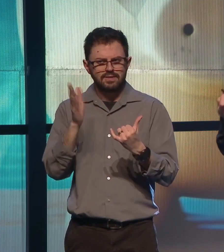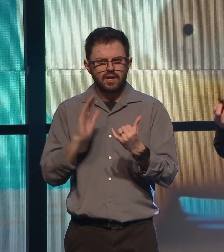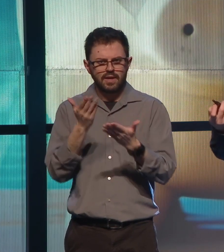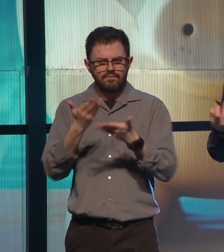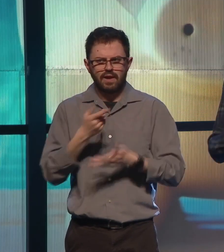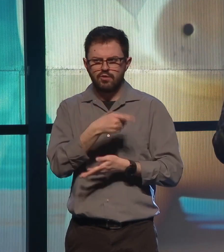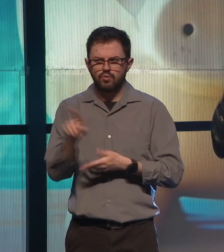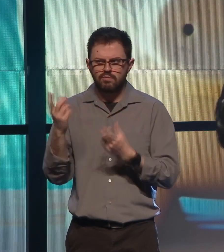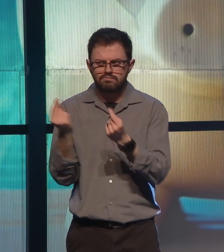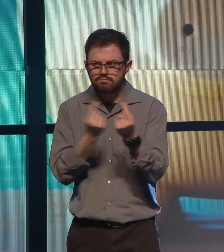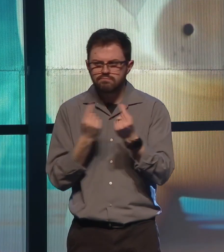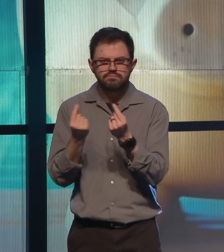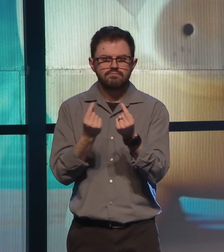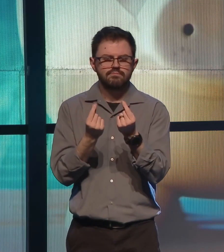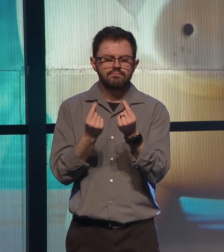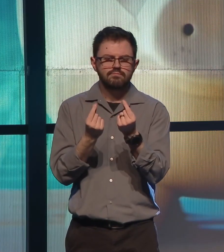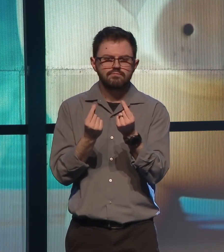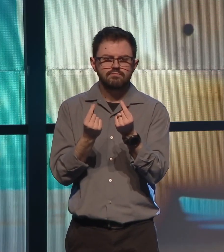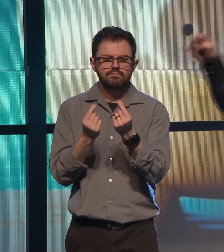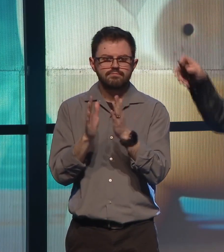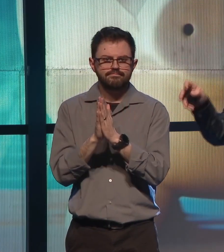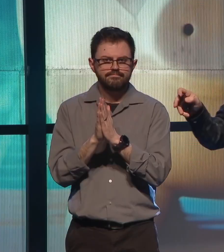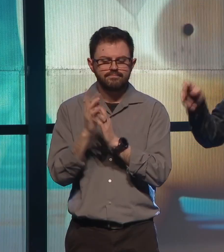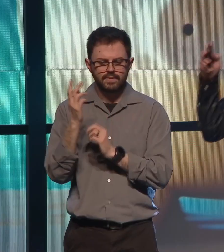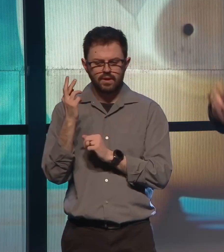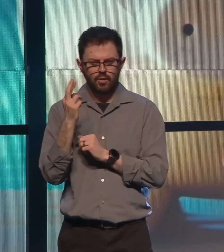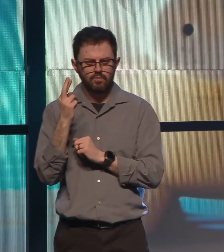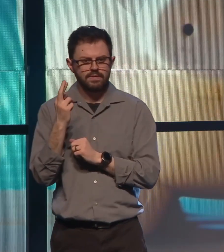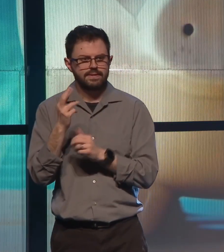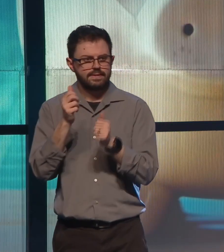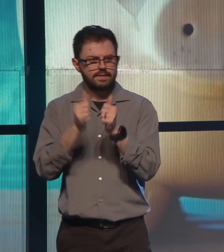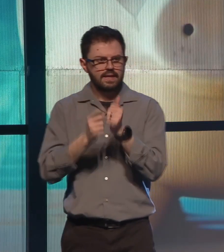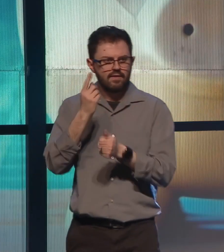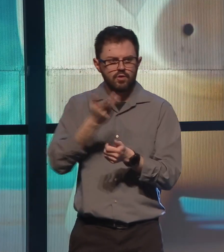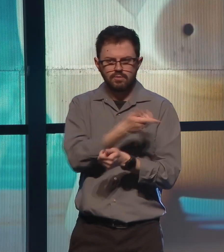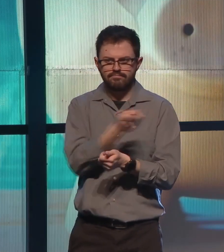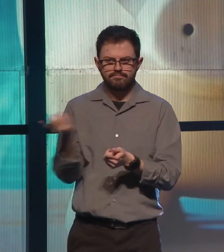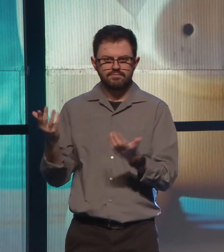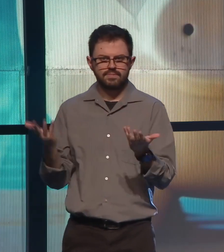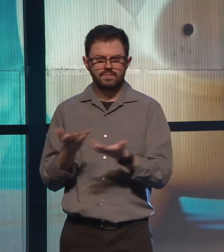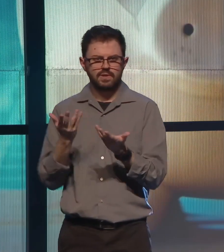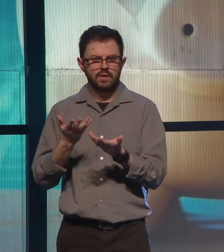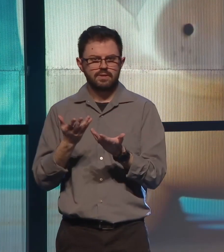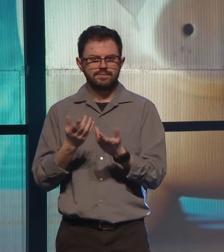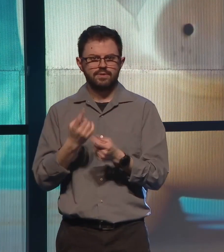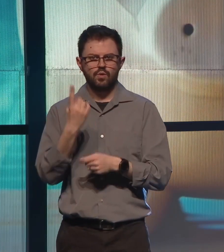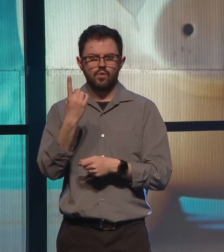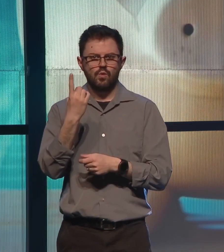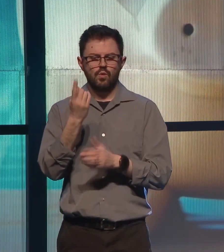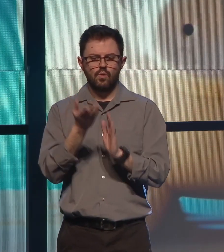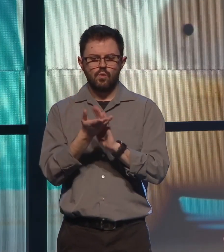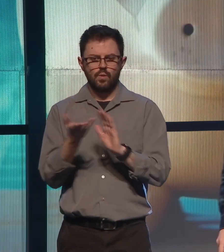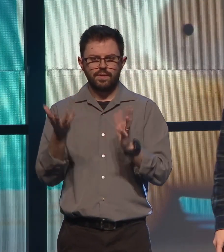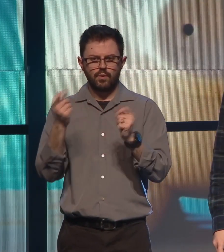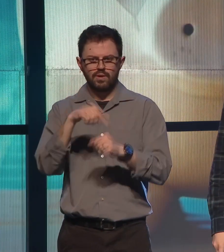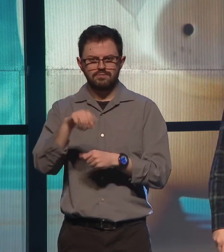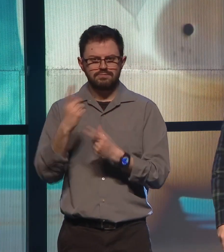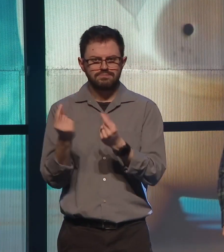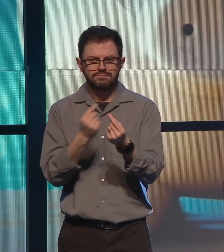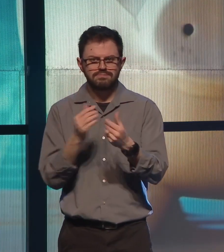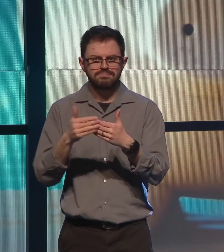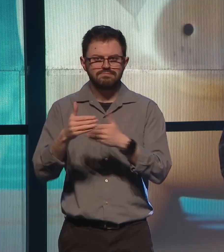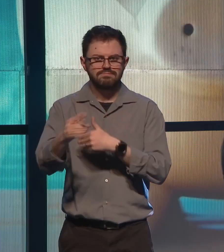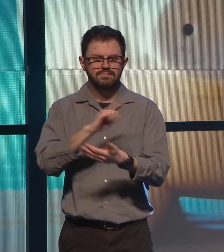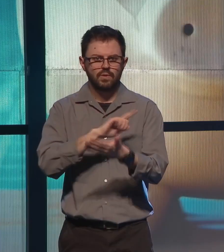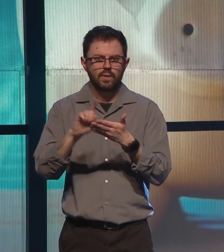Maybe I hope that every person in here, that all of us will do this one thing this week. I hope that this week